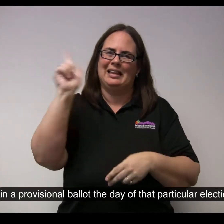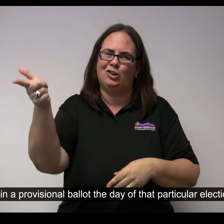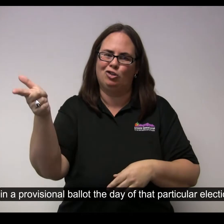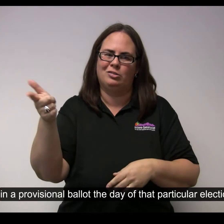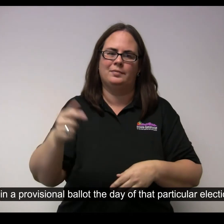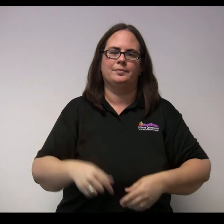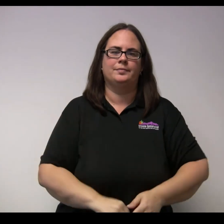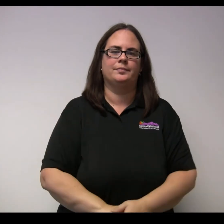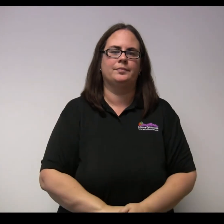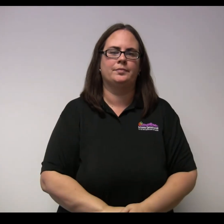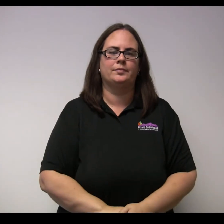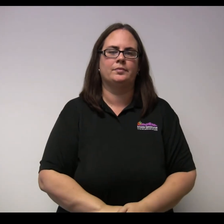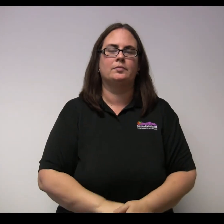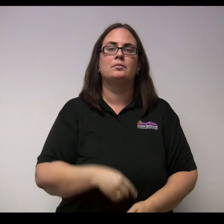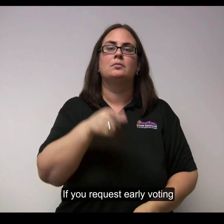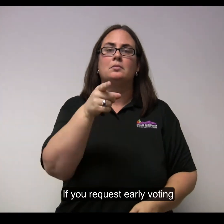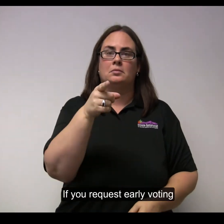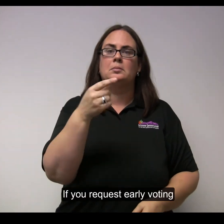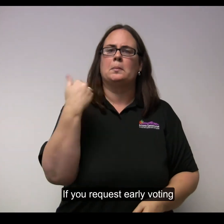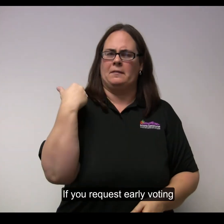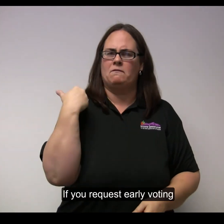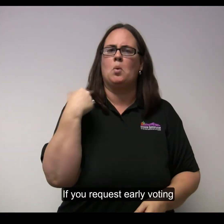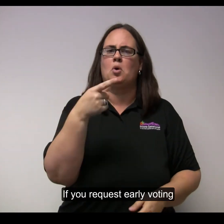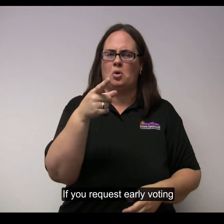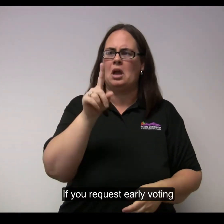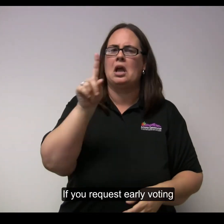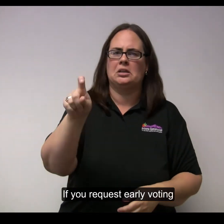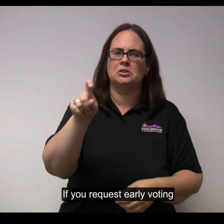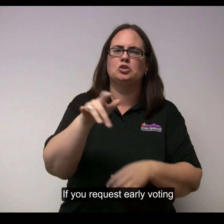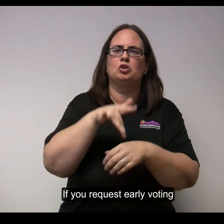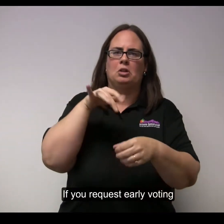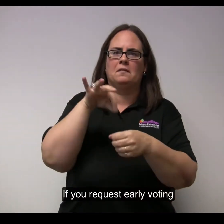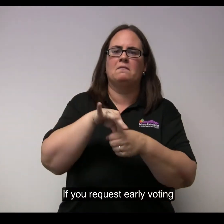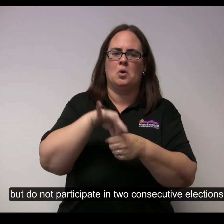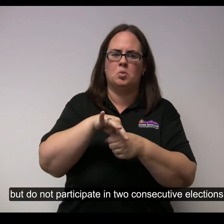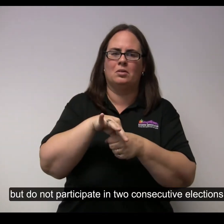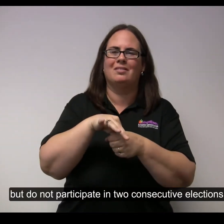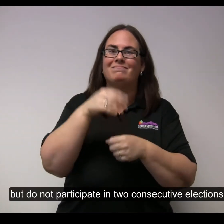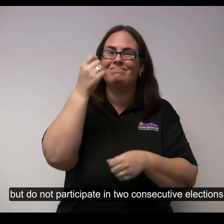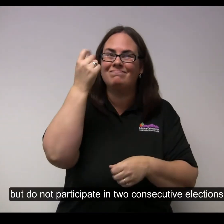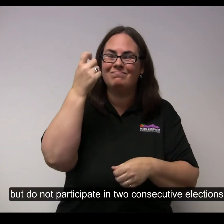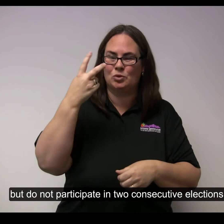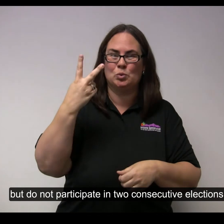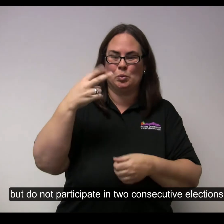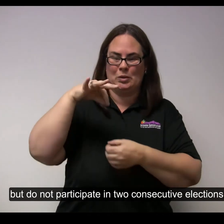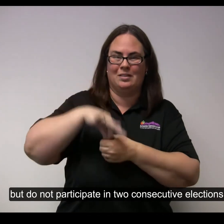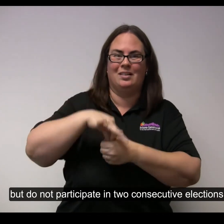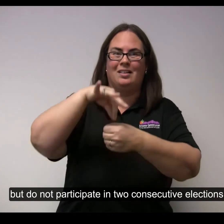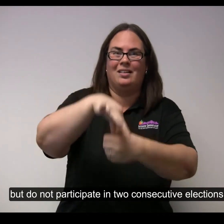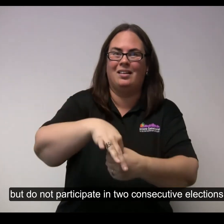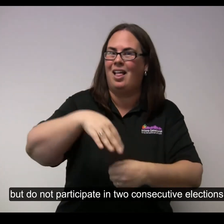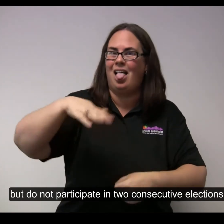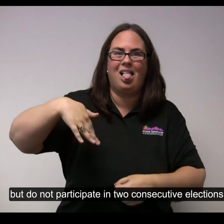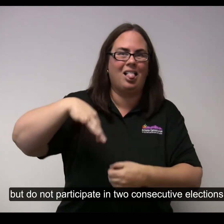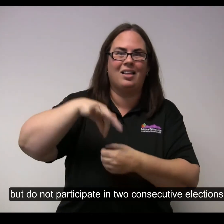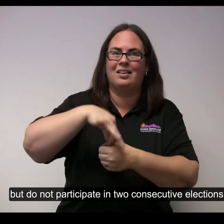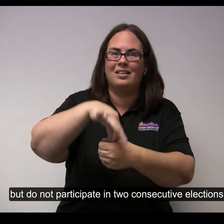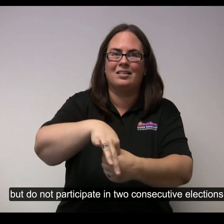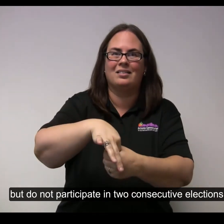election. If you request early voting, but do not participate in 2 consecutive